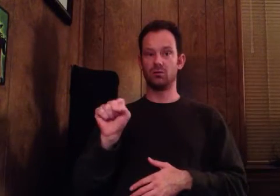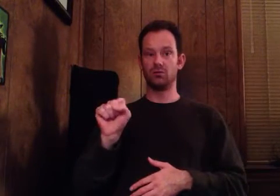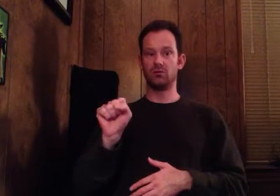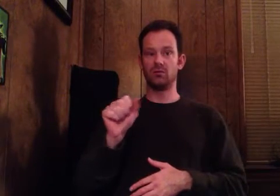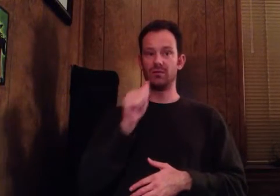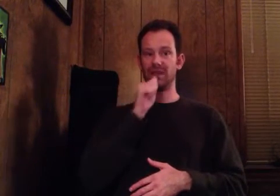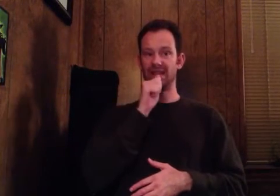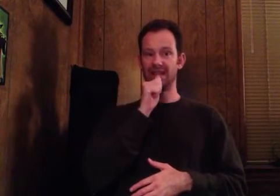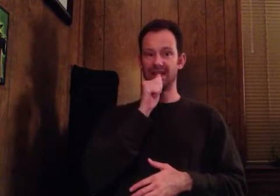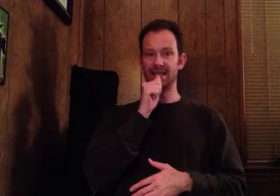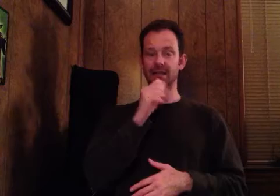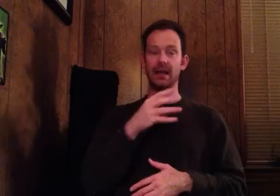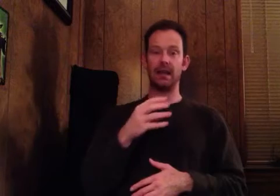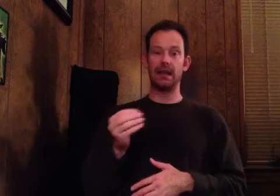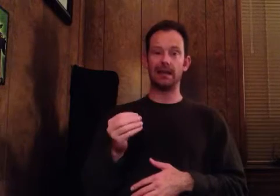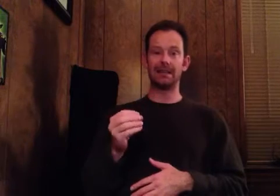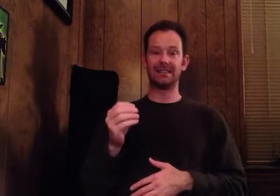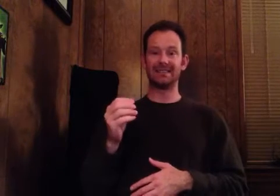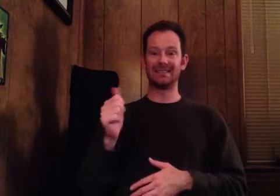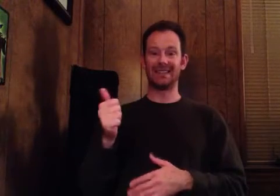and 10,000 pounds of meat.